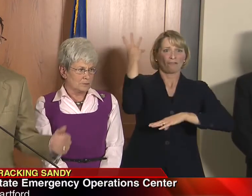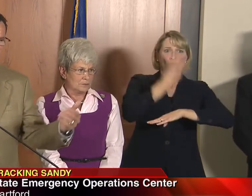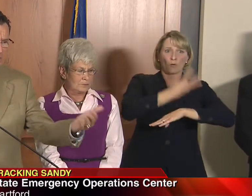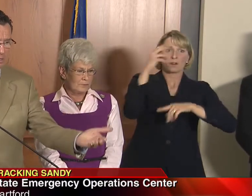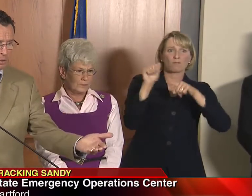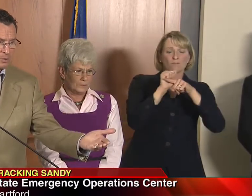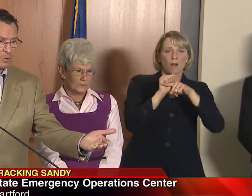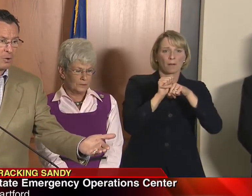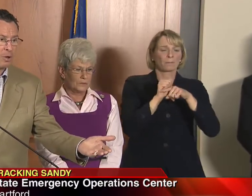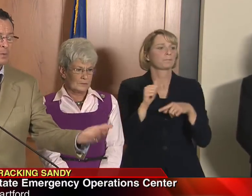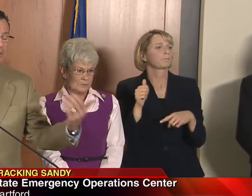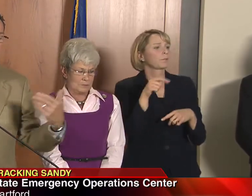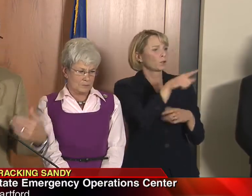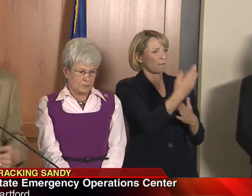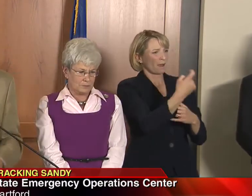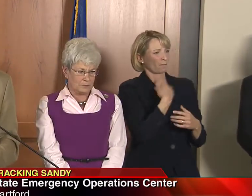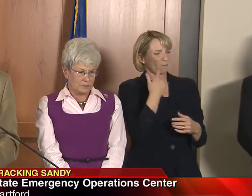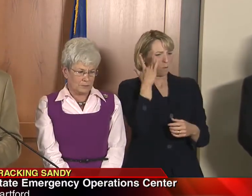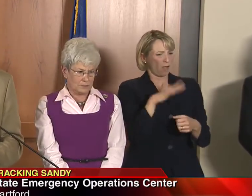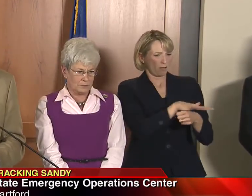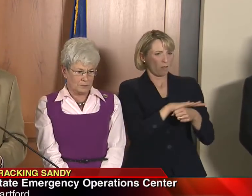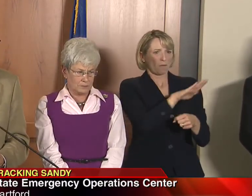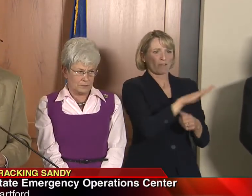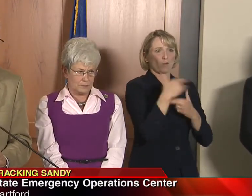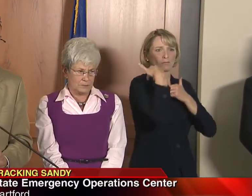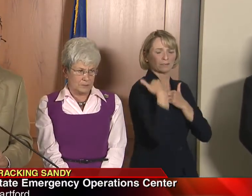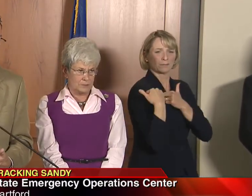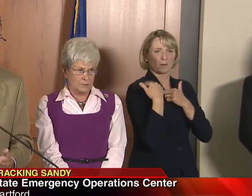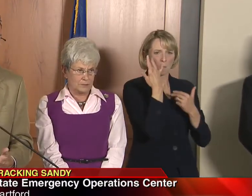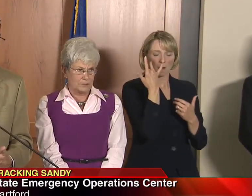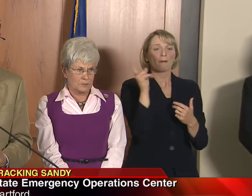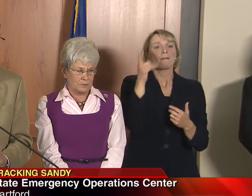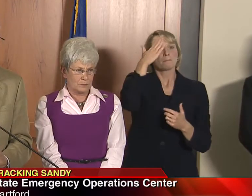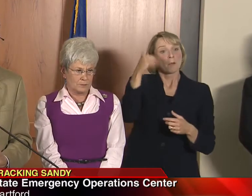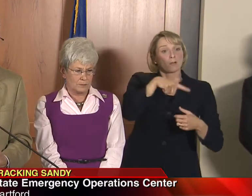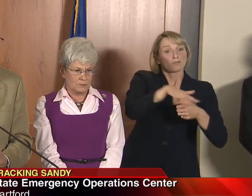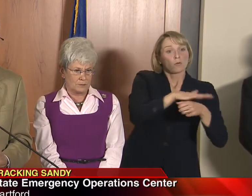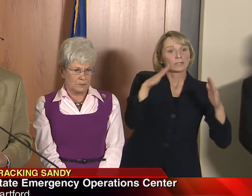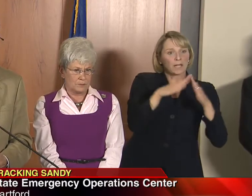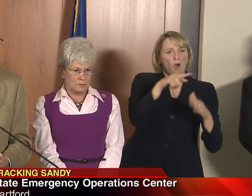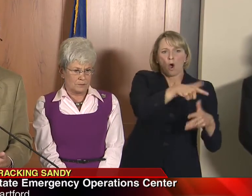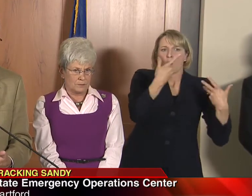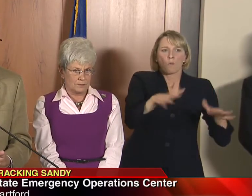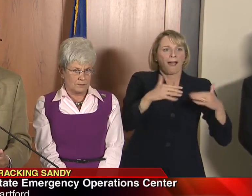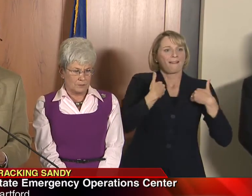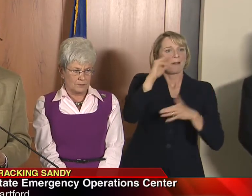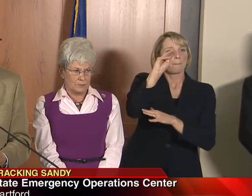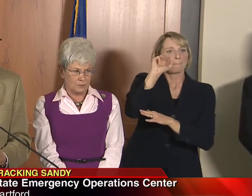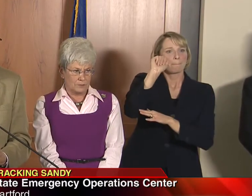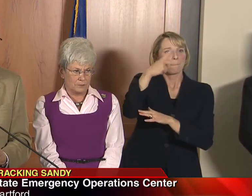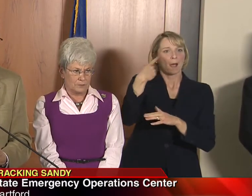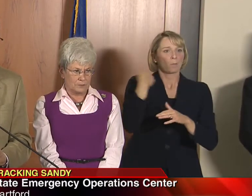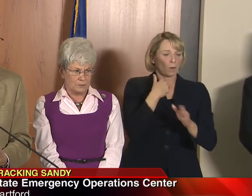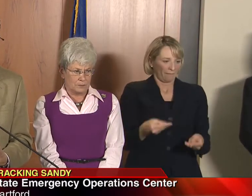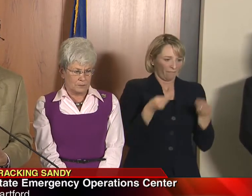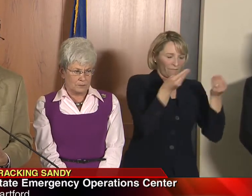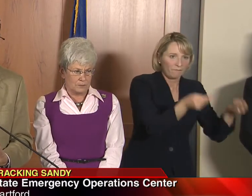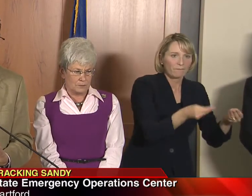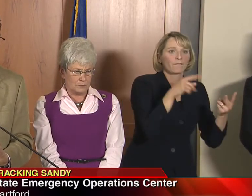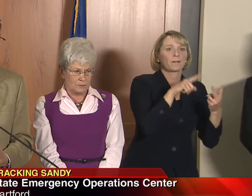might say, well, why is it a local call? Well, they have the assets on the ground. They have the maps that we've provided them. We've directed them to